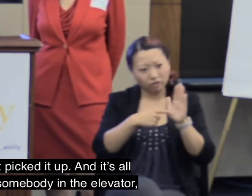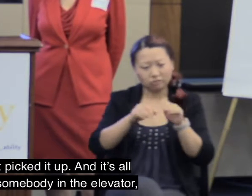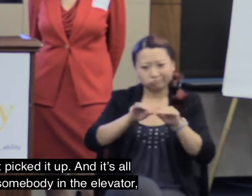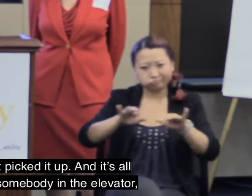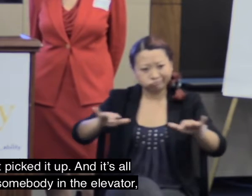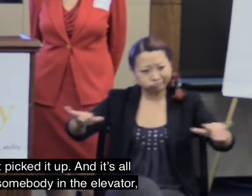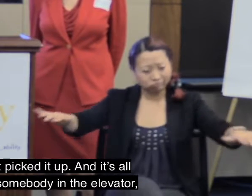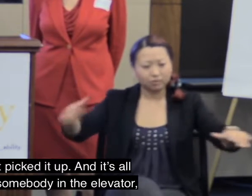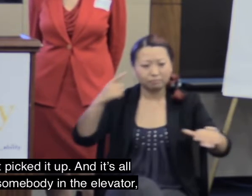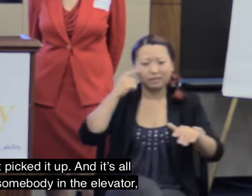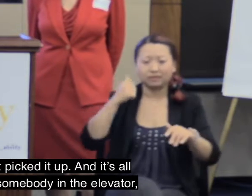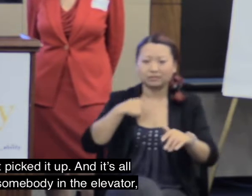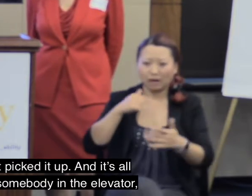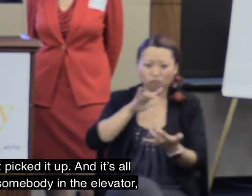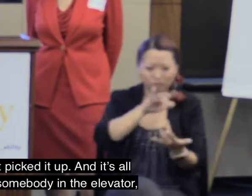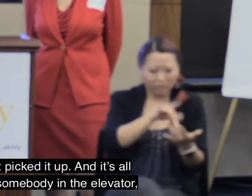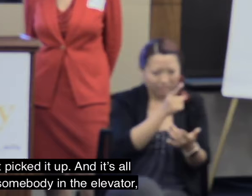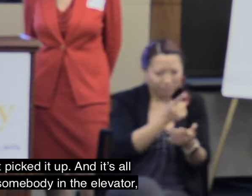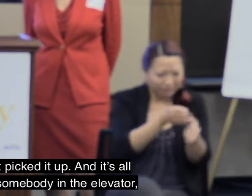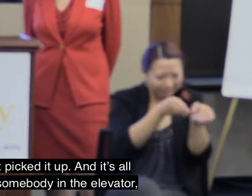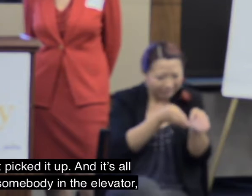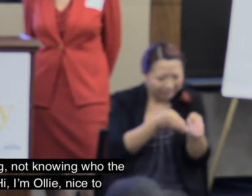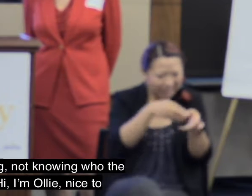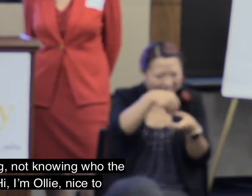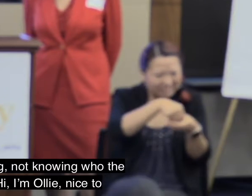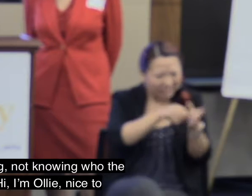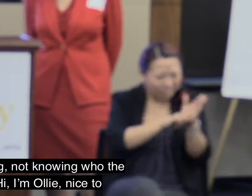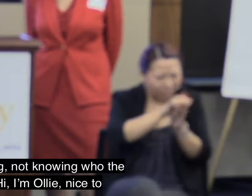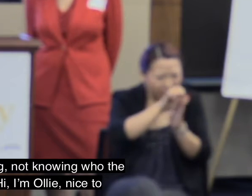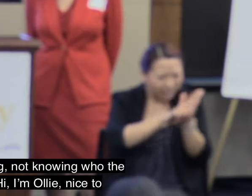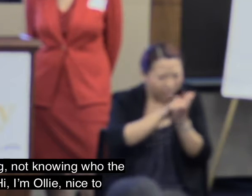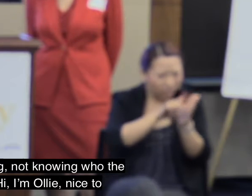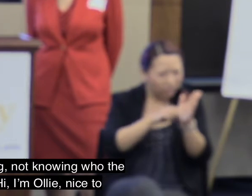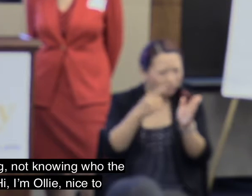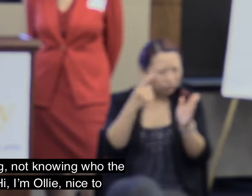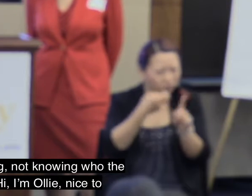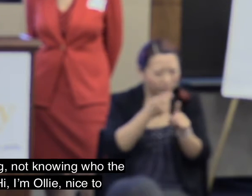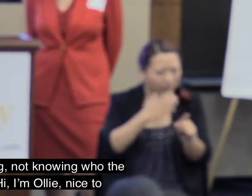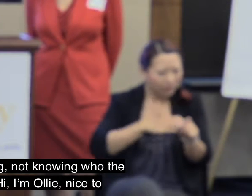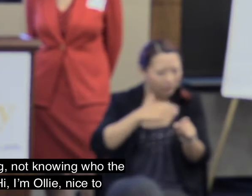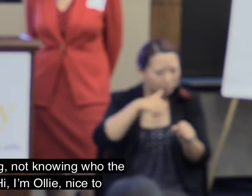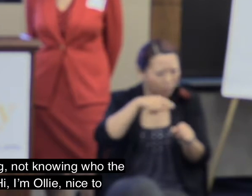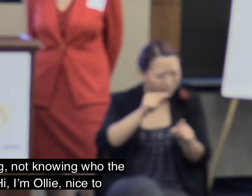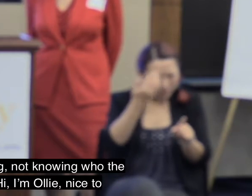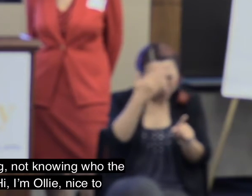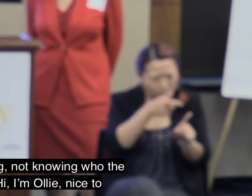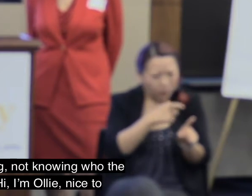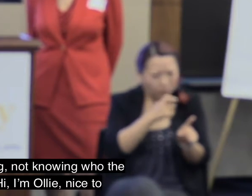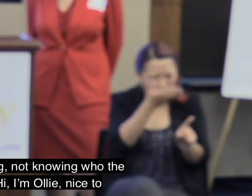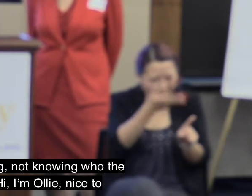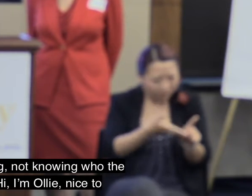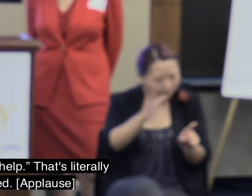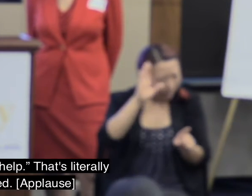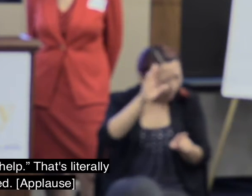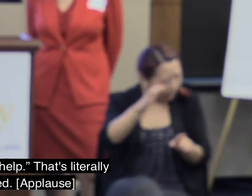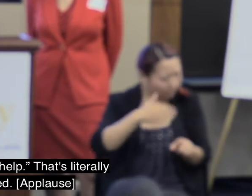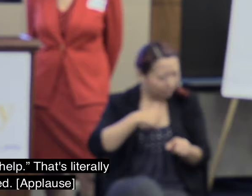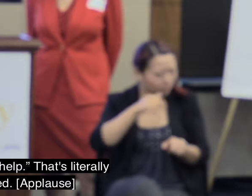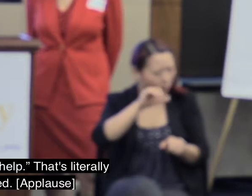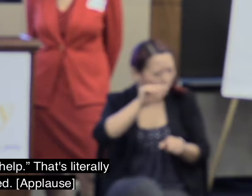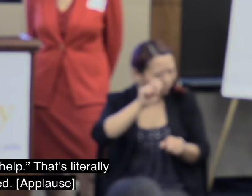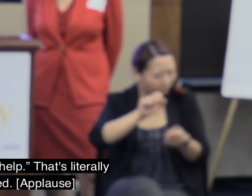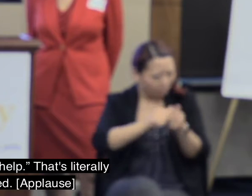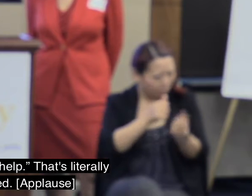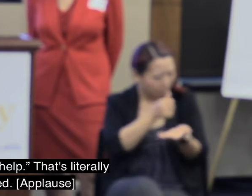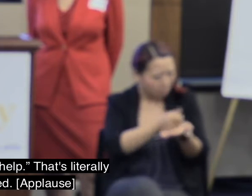all because I reached out to somebody in the elevator at my apartment building, not knowing who the dude was, saying, hi, I'm Ollie, nice to meet you, how